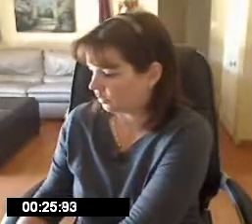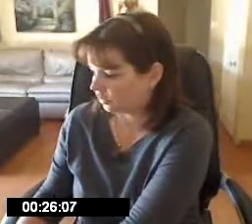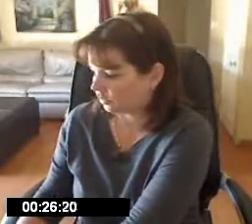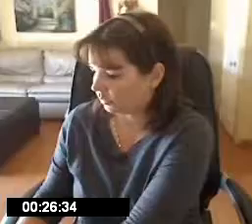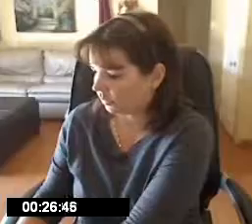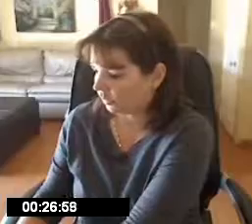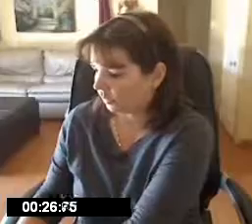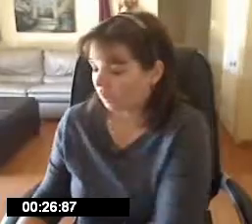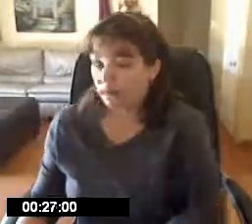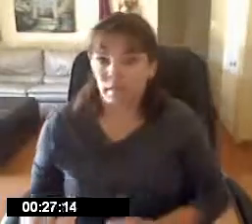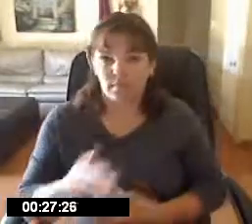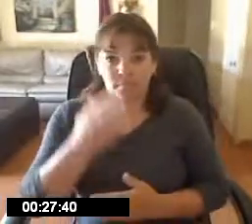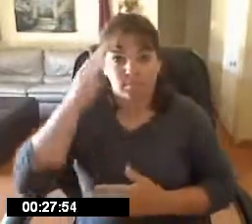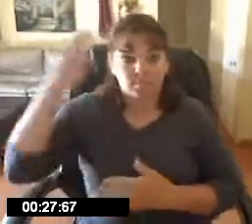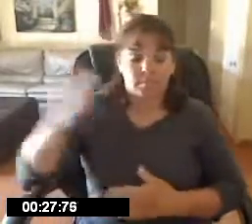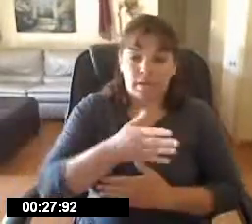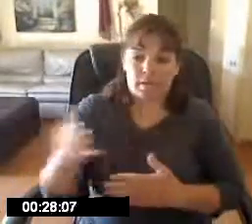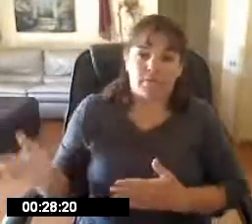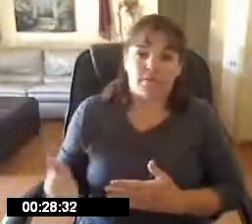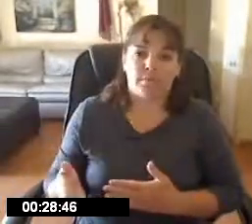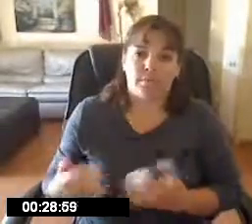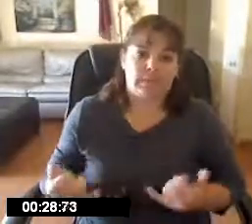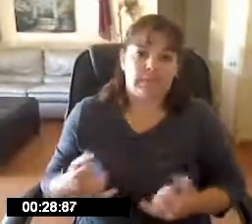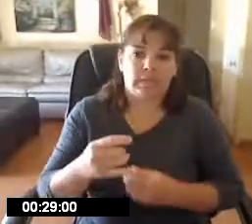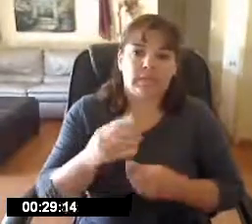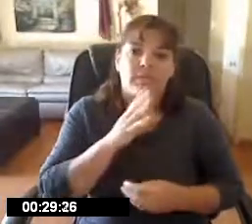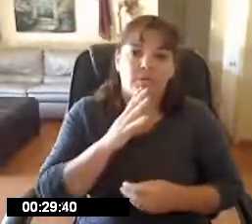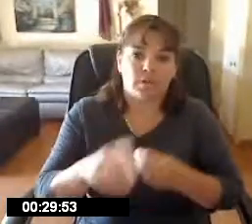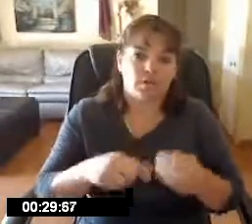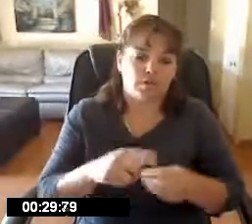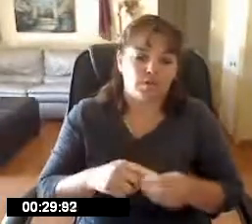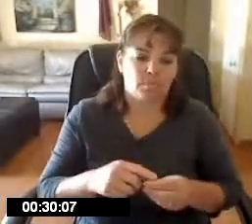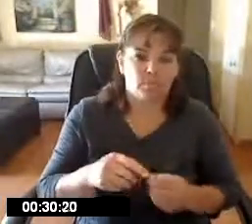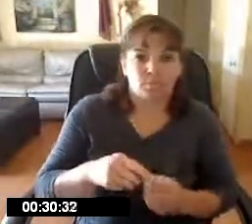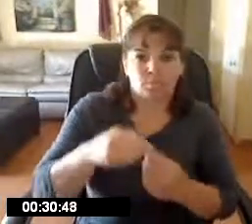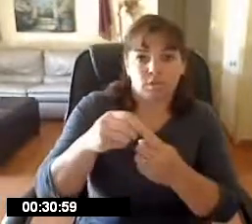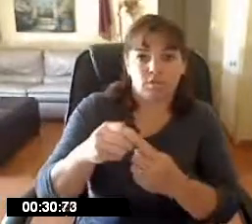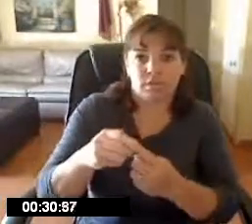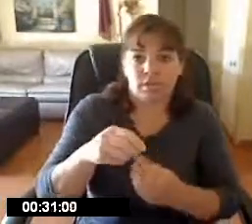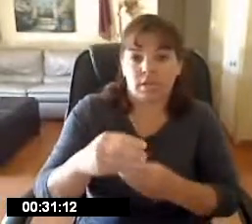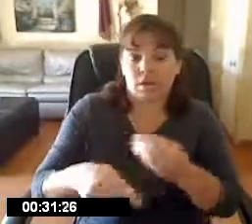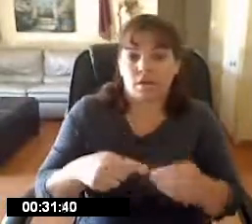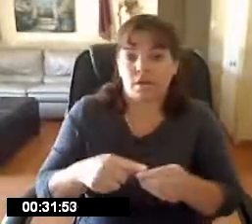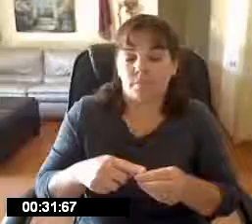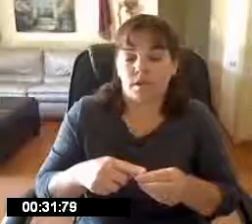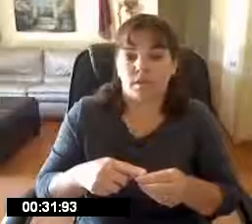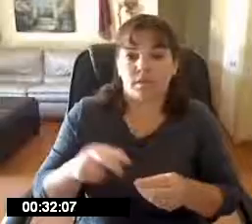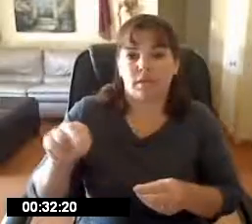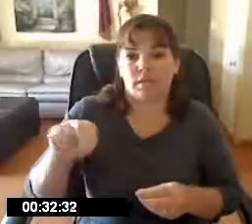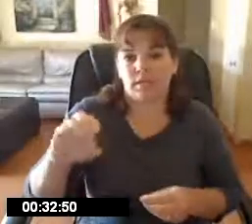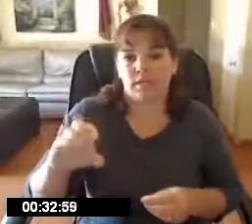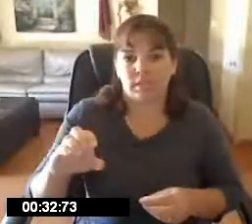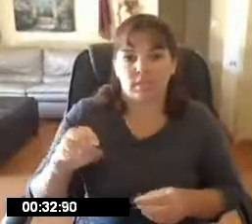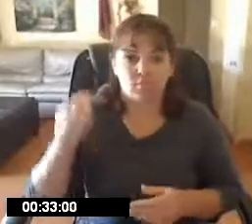Hi everybody, today I'm going to talk to you specifically about the NIC knowledge exam, which we call the written